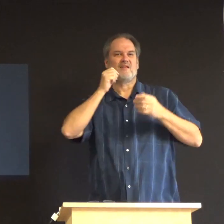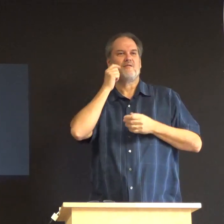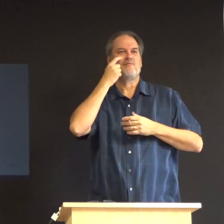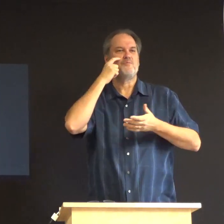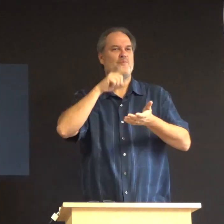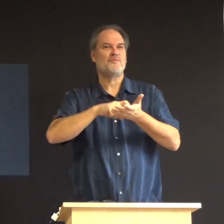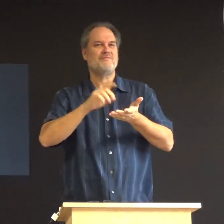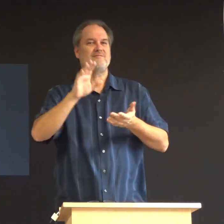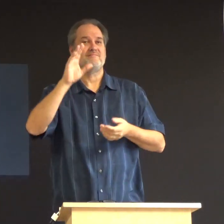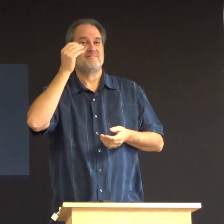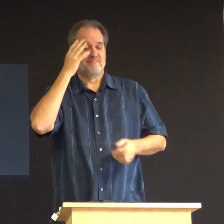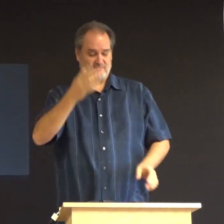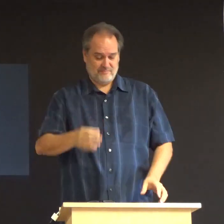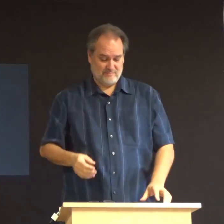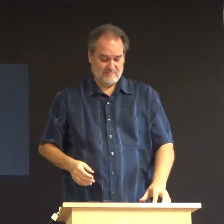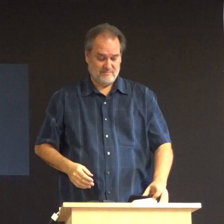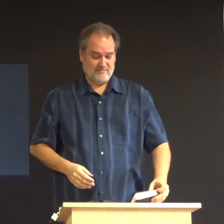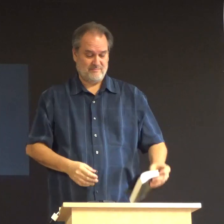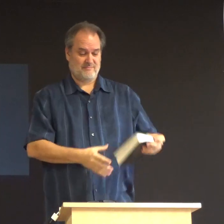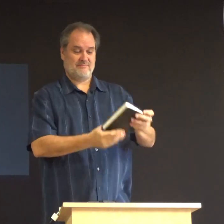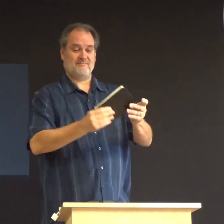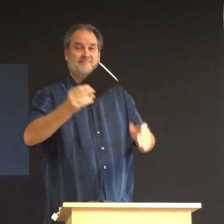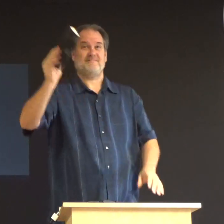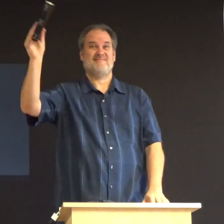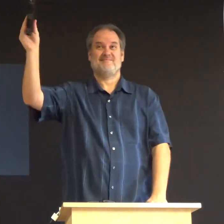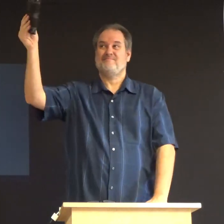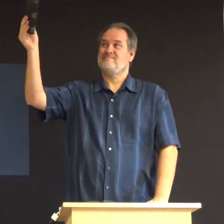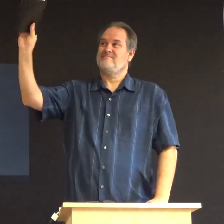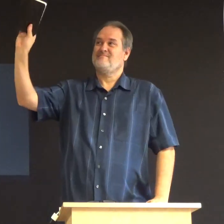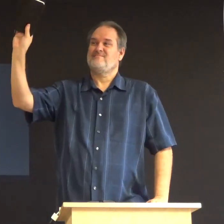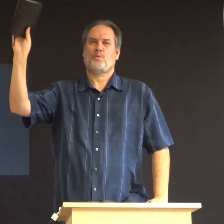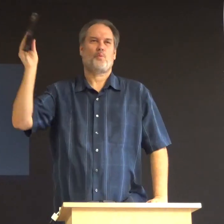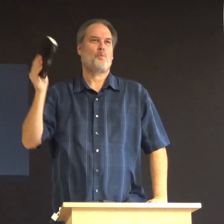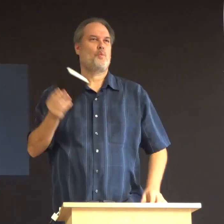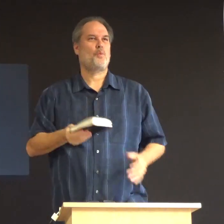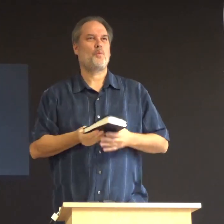darkness, they don't see the beauty of this.